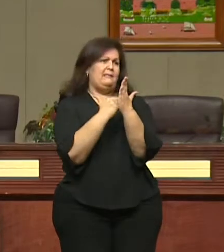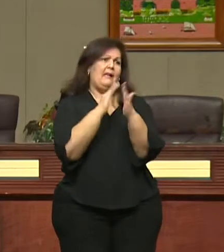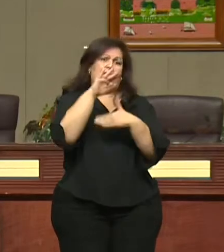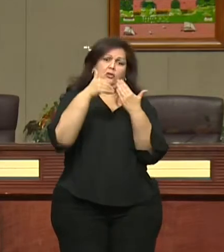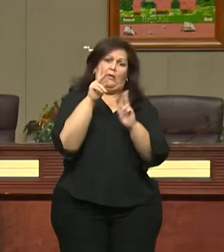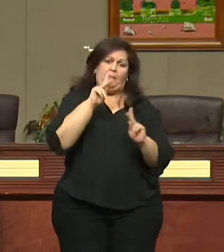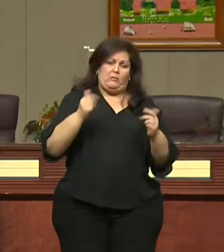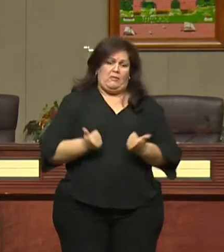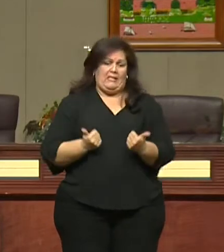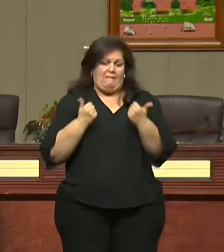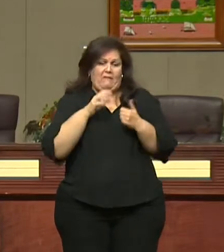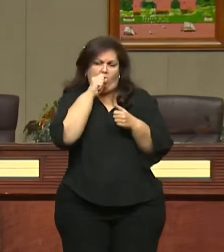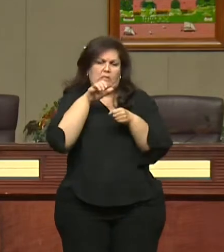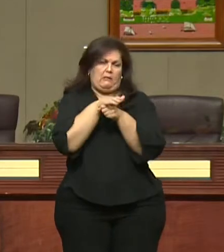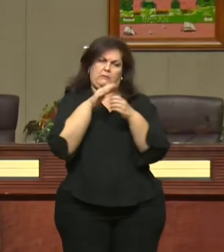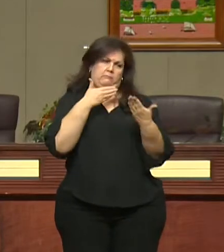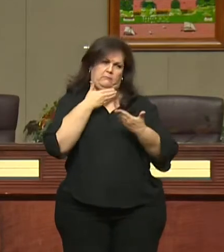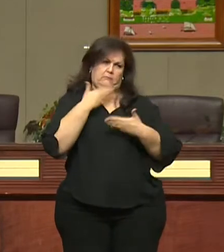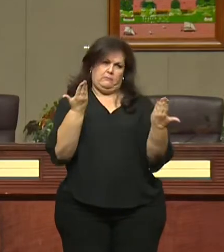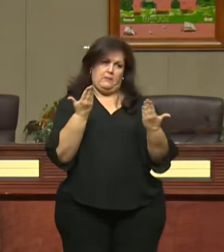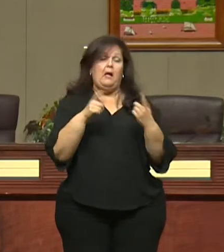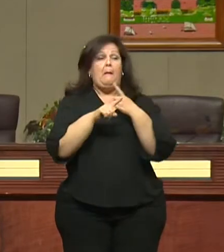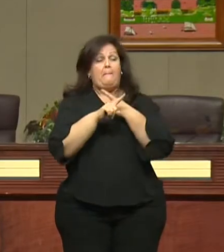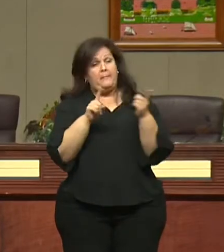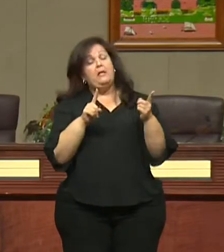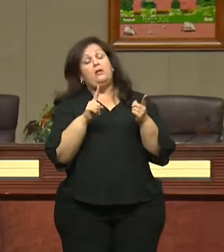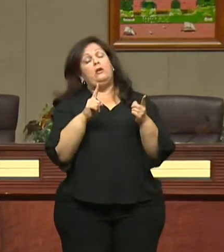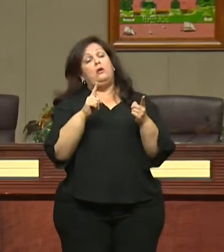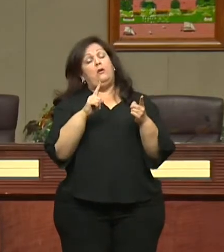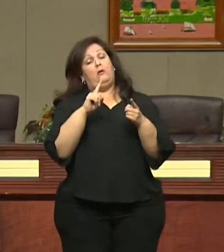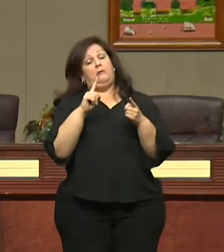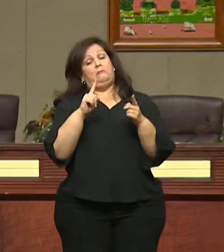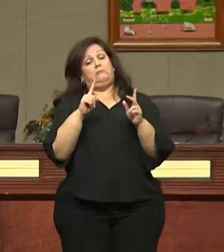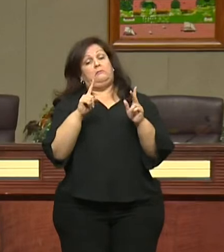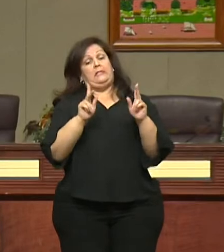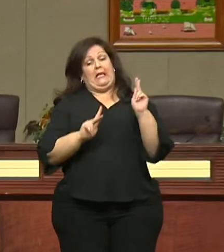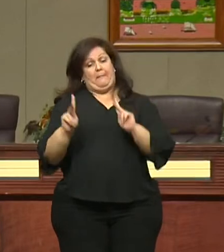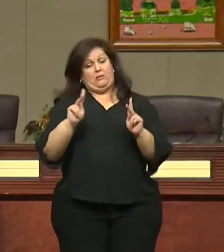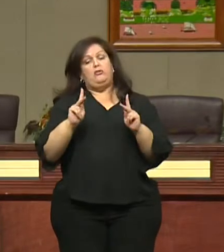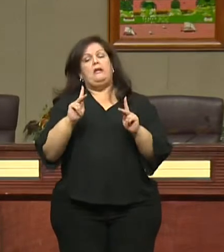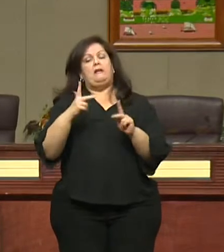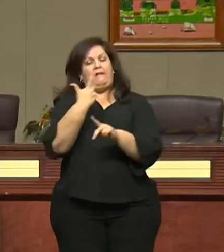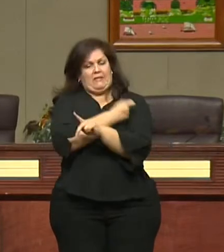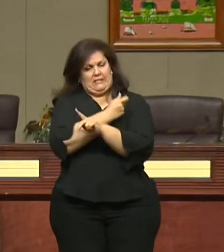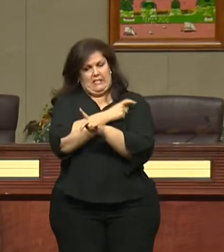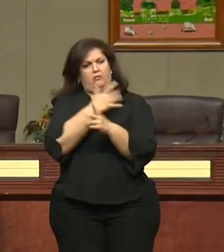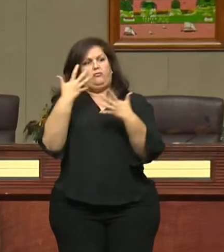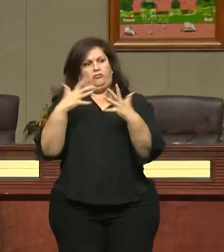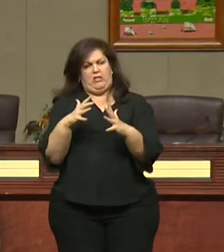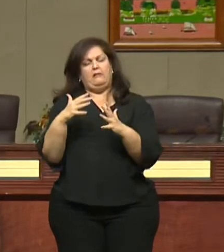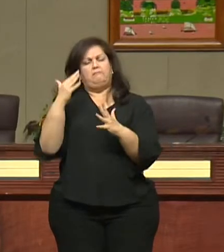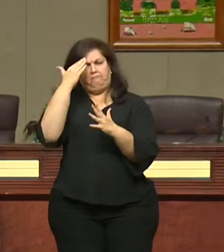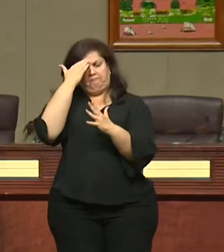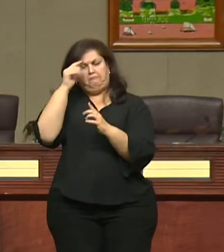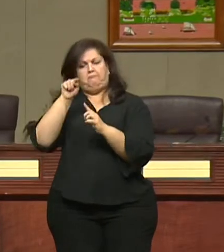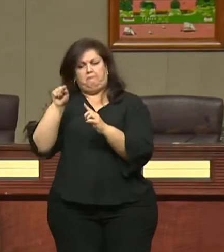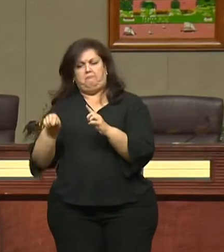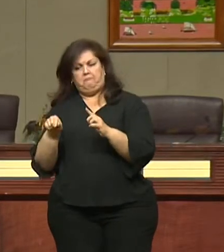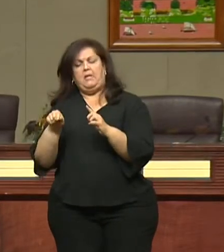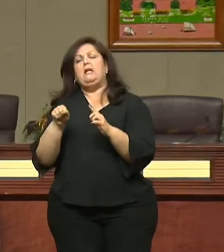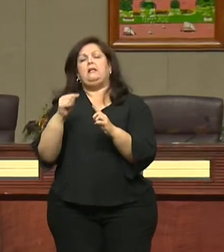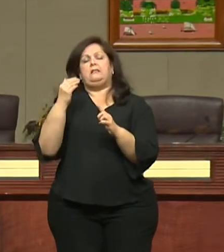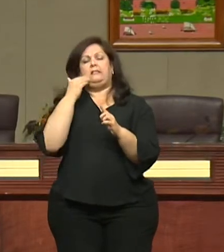personas que viven en el condado, pero sí puedo decir que basado en quién se ha vacunado, podemos decir que